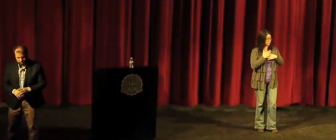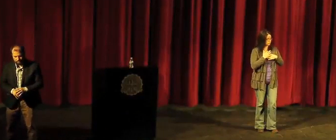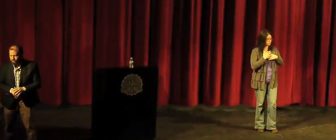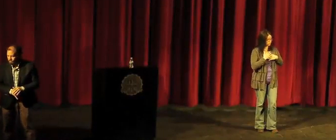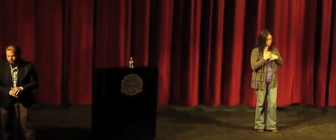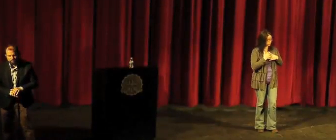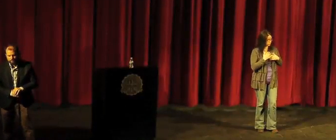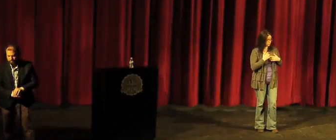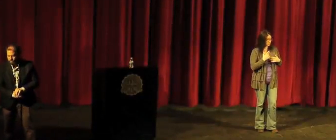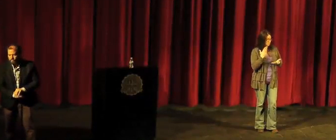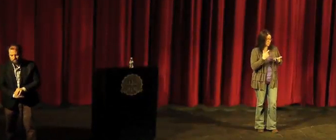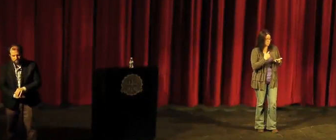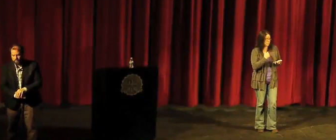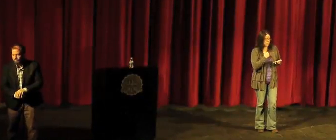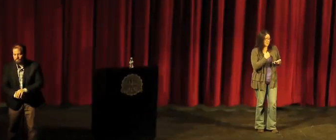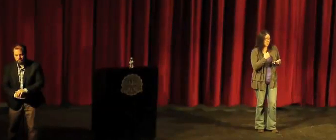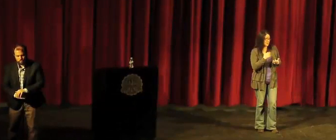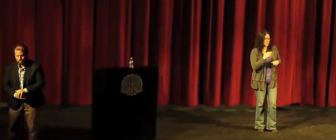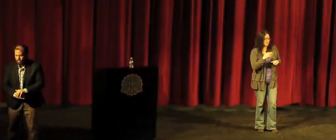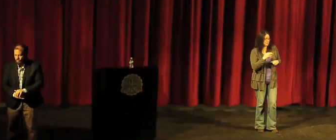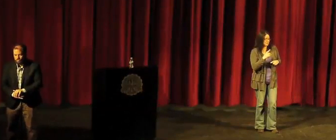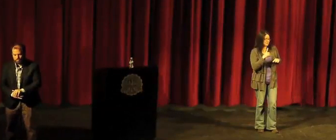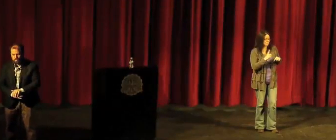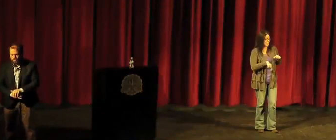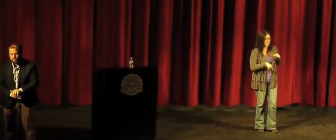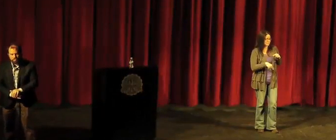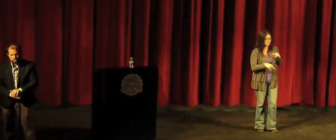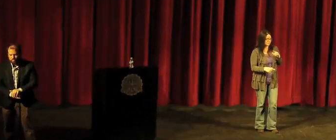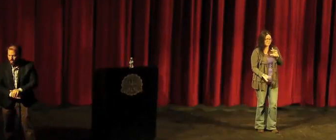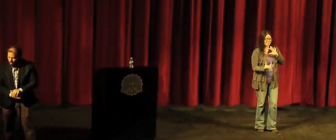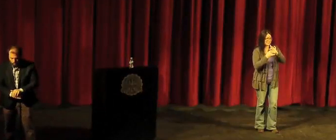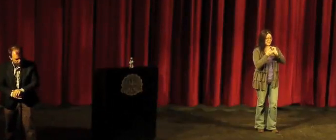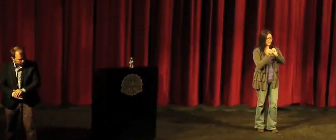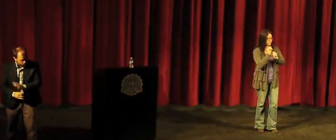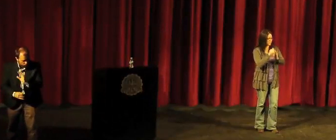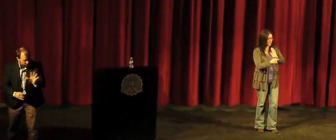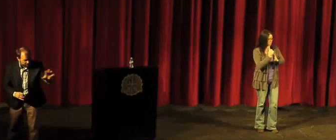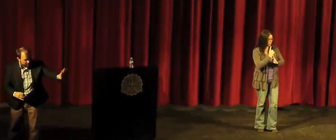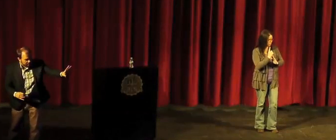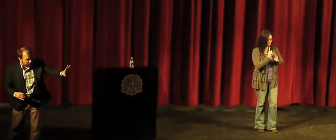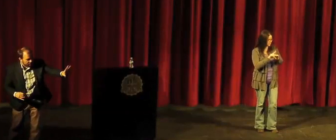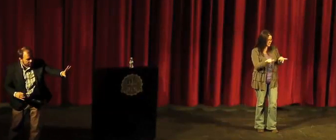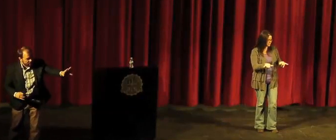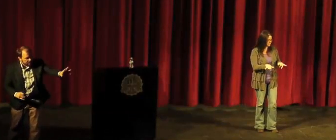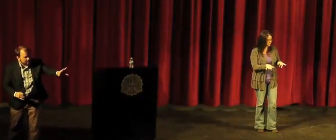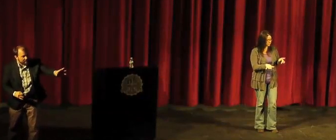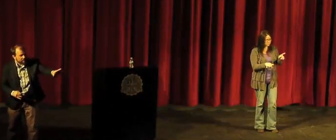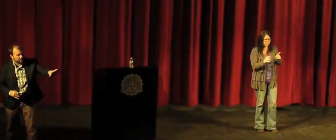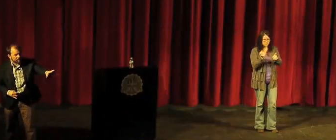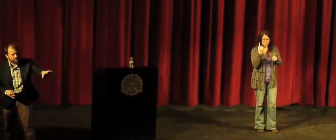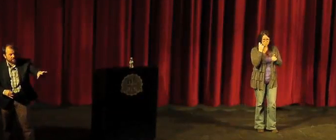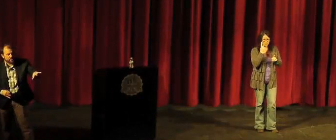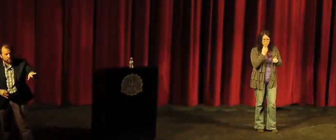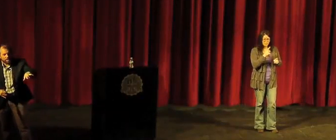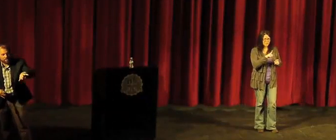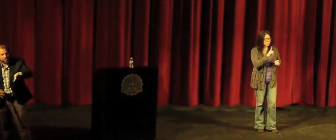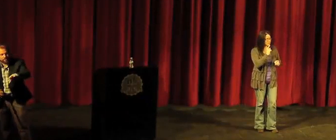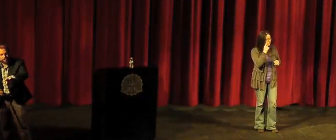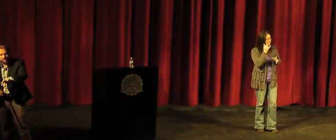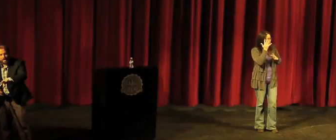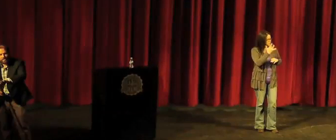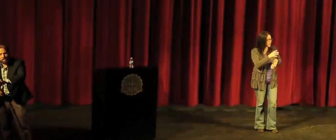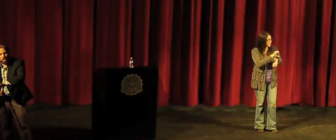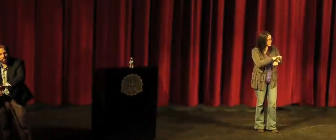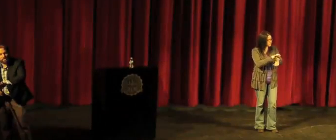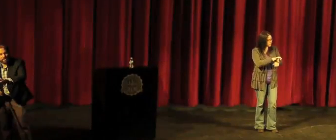I may not be able to assent to it in the same way that they can. Totally. Is everybody hearing this? Because I actually think this is why the